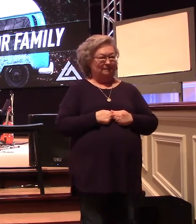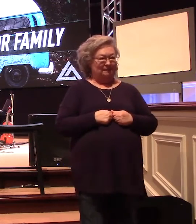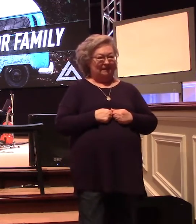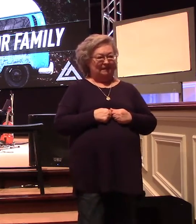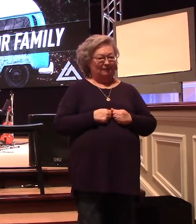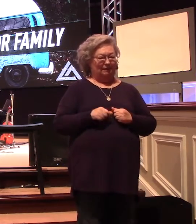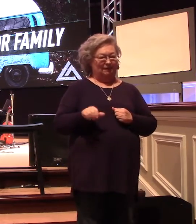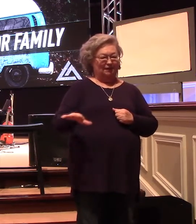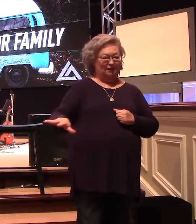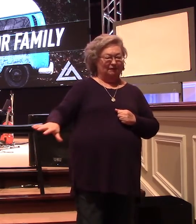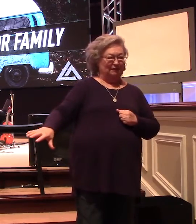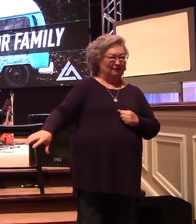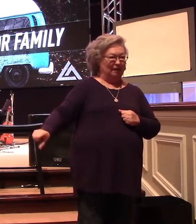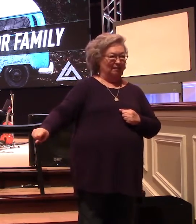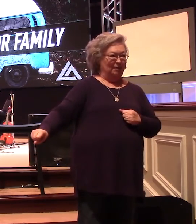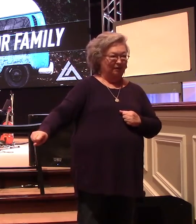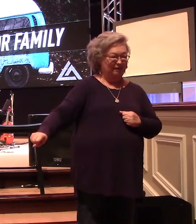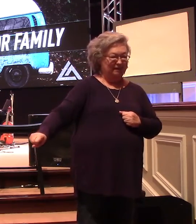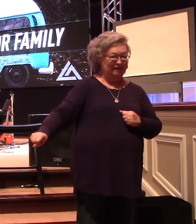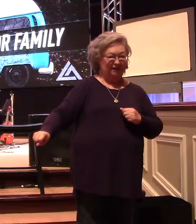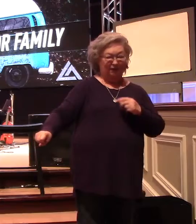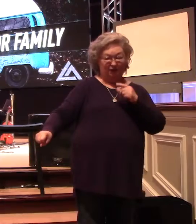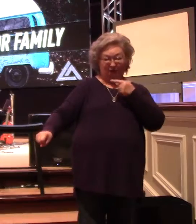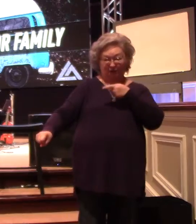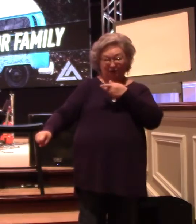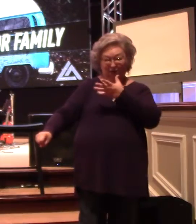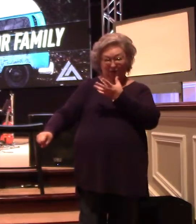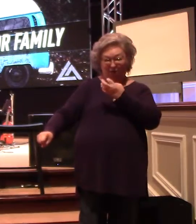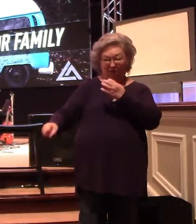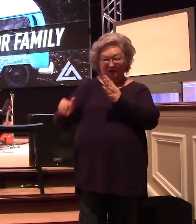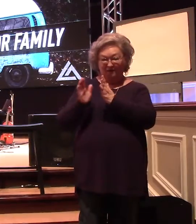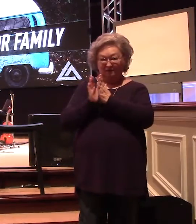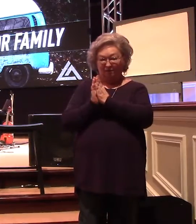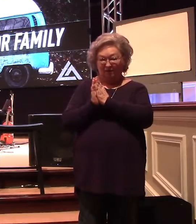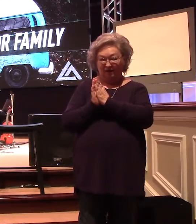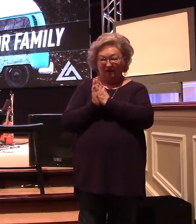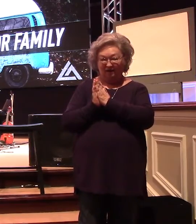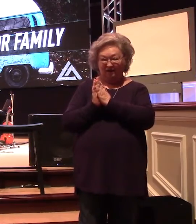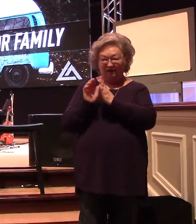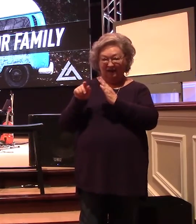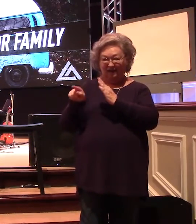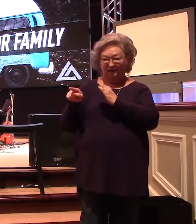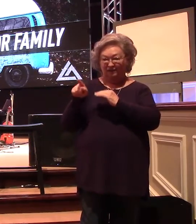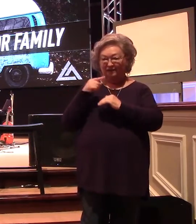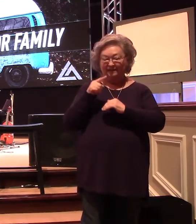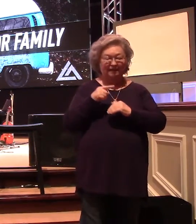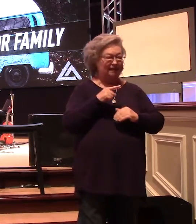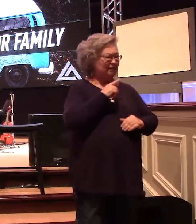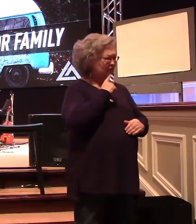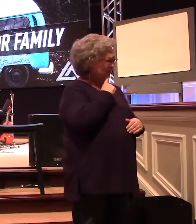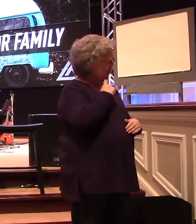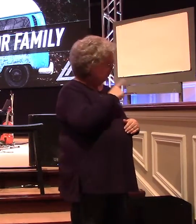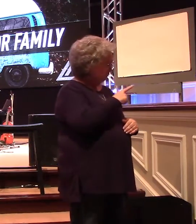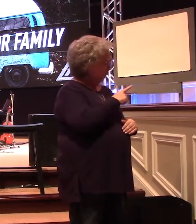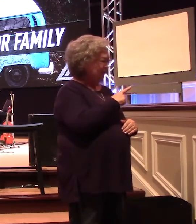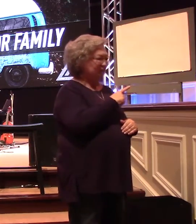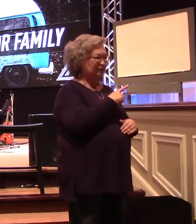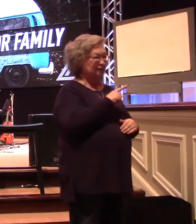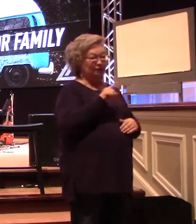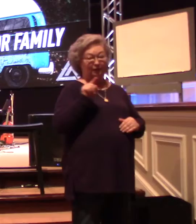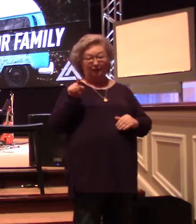want to pray? And you know what she said? She said, sure. Then she prayed, and then I